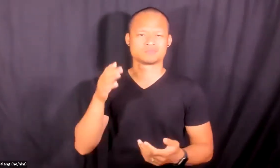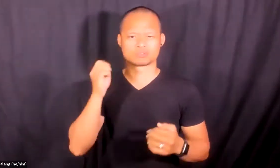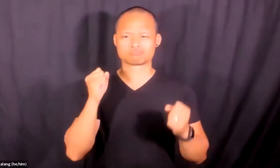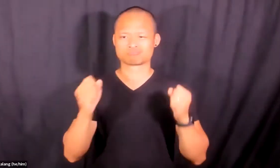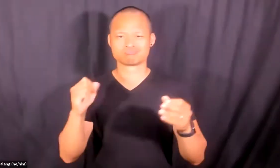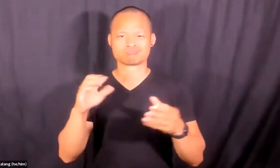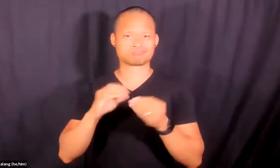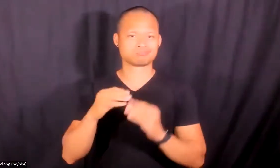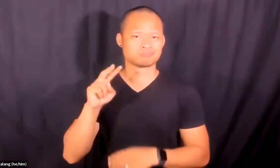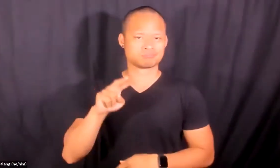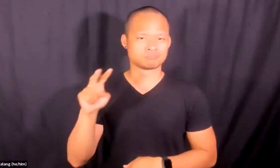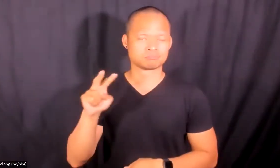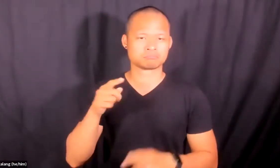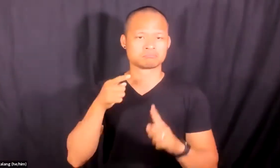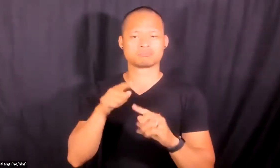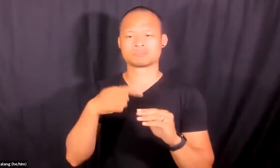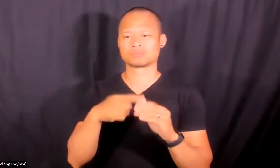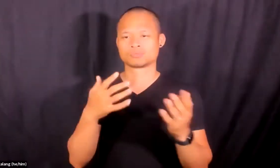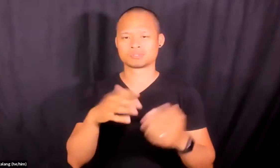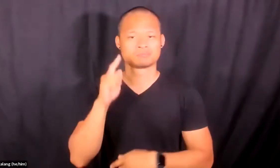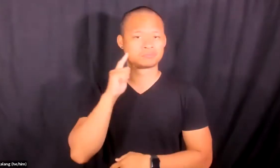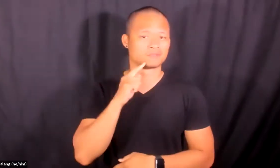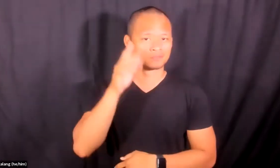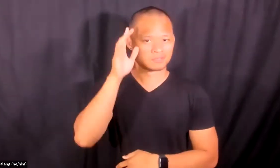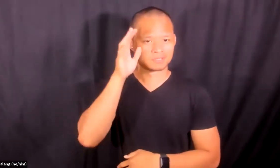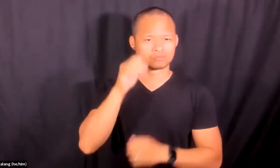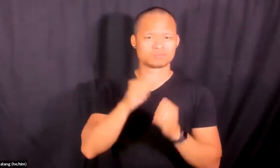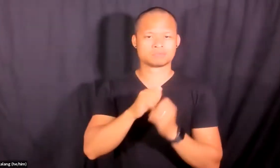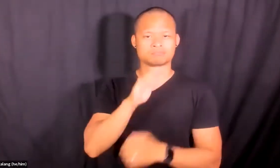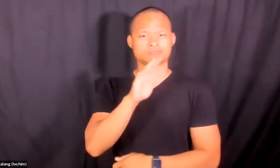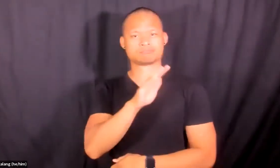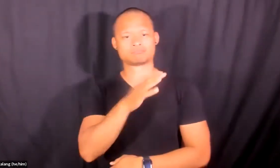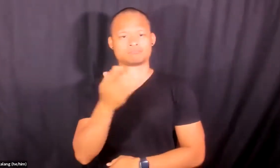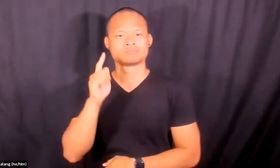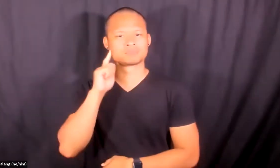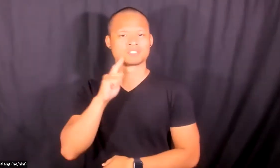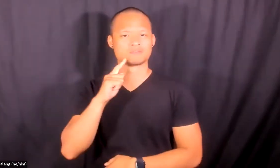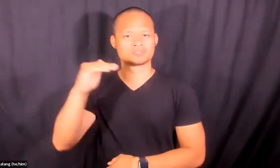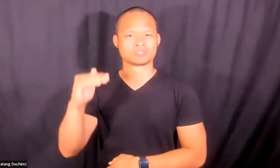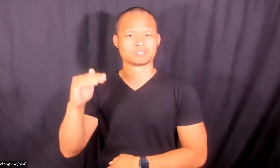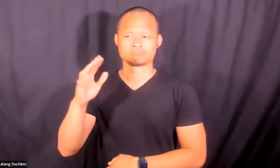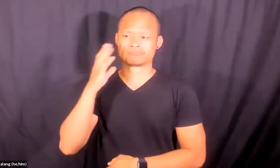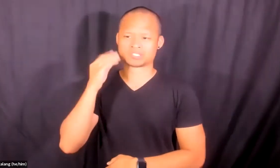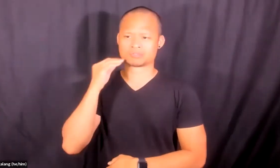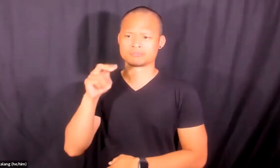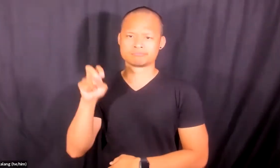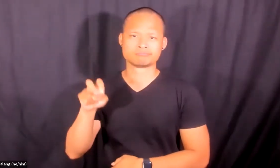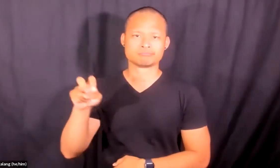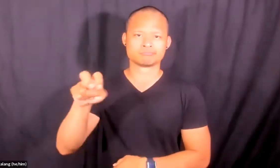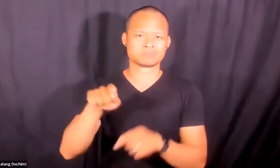This performance piece will be done in the style of visual vernacular, and the theme is about a deaf parent and a deaf child